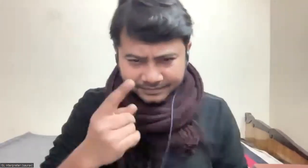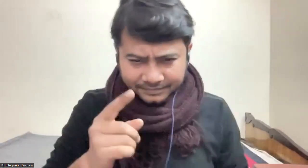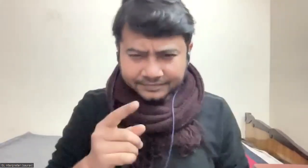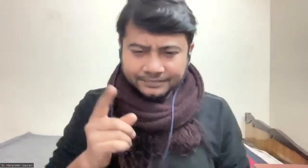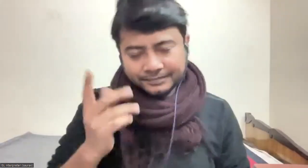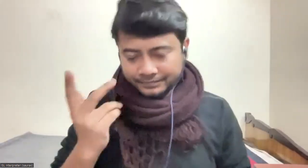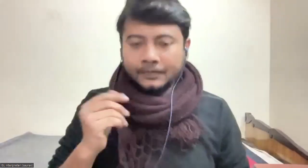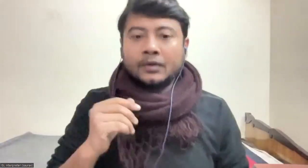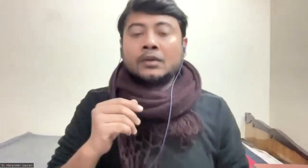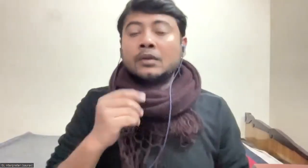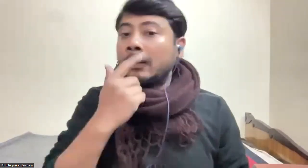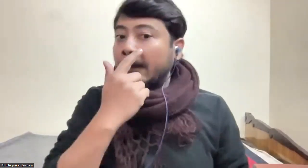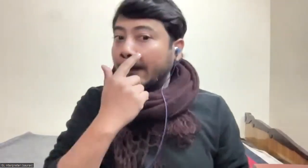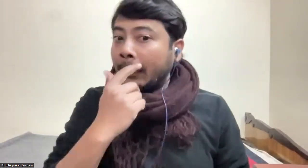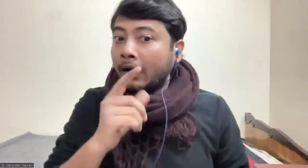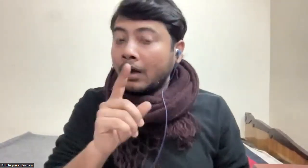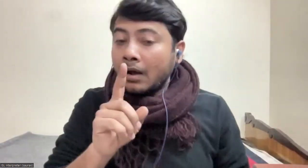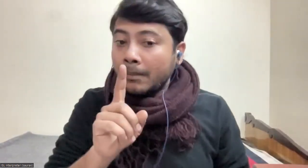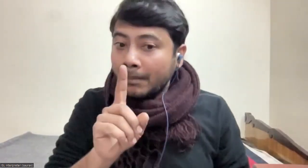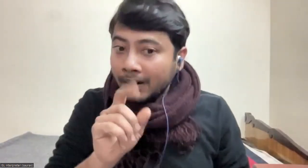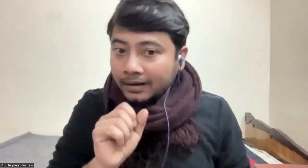suppose you have found some. Uh,